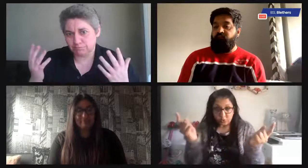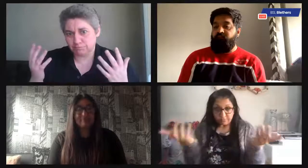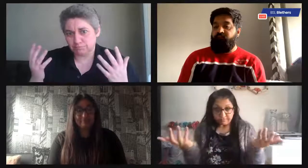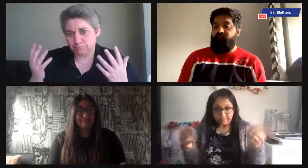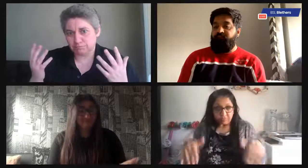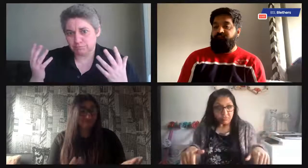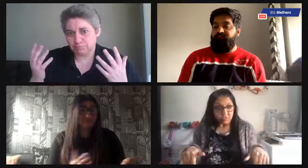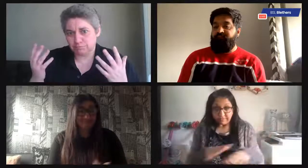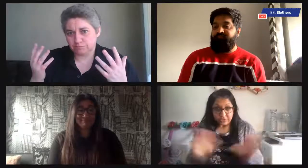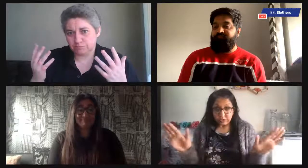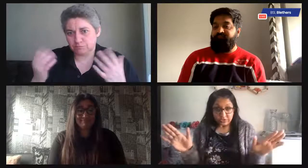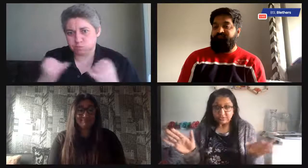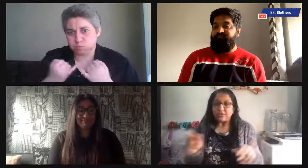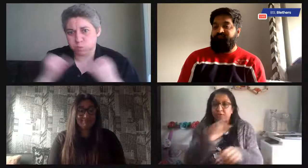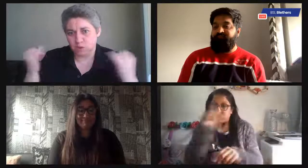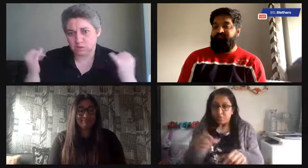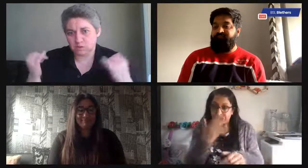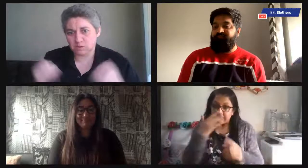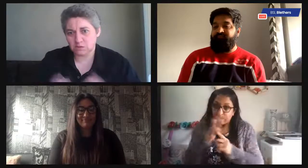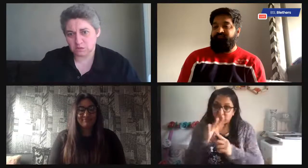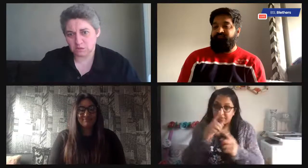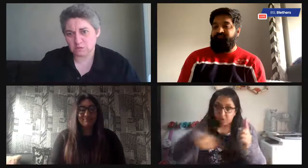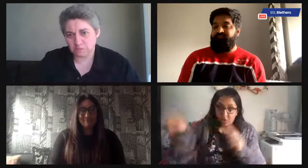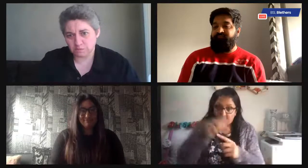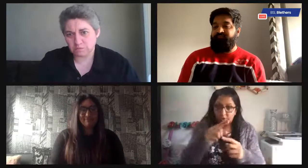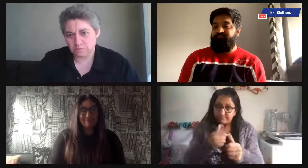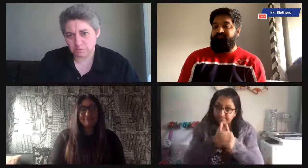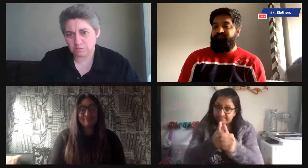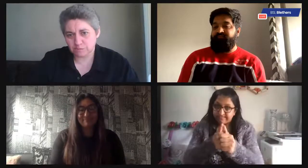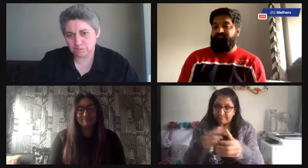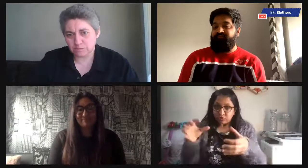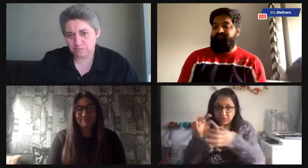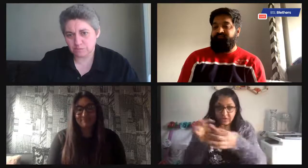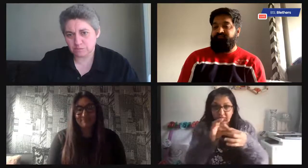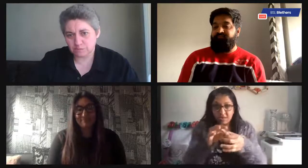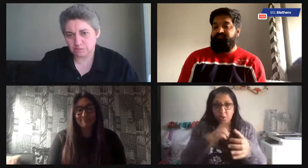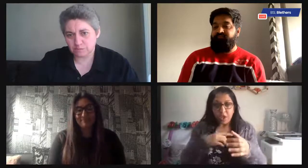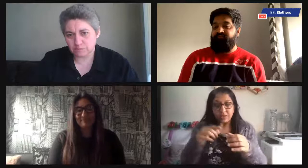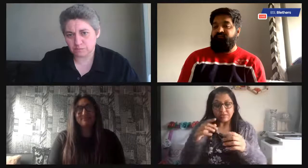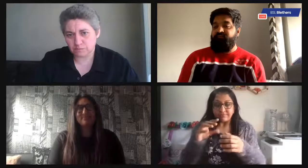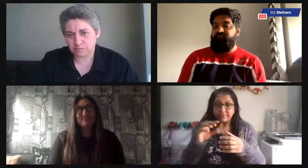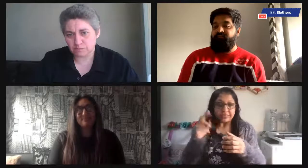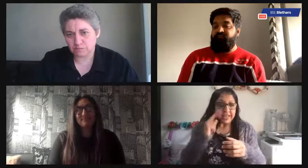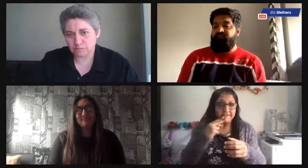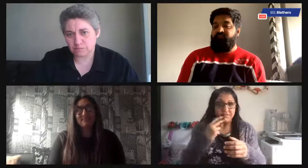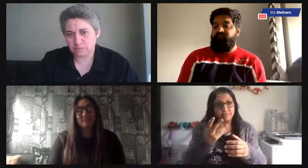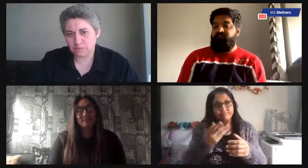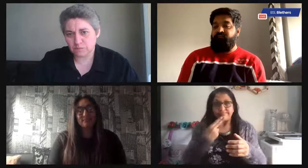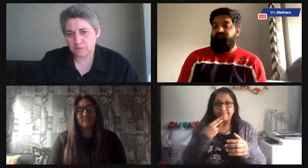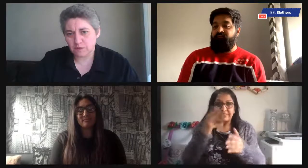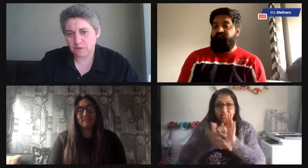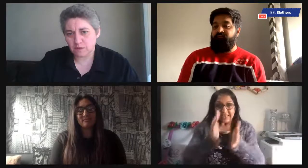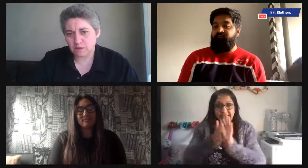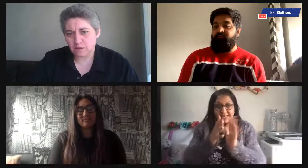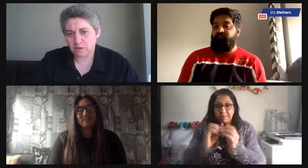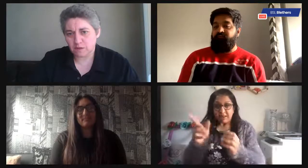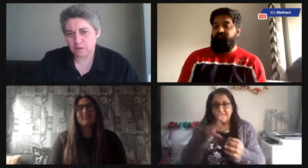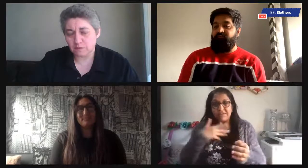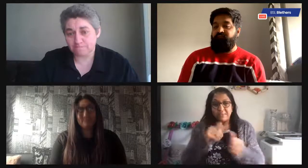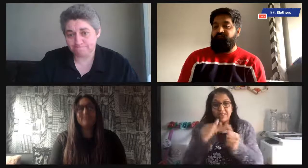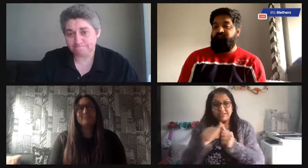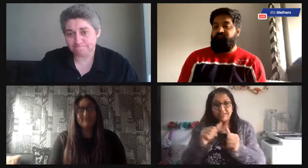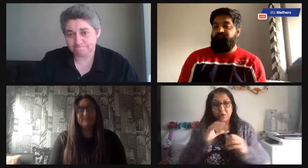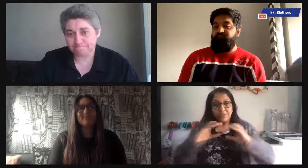Because I'll be honest, we had to tell them as well and educate them that if they don't have Zoom, they really will be on their own.